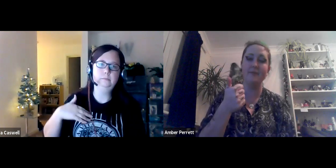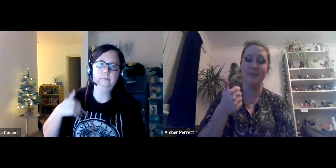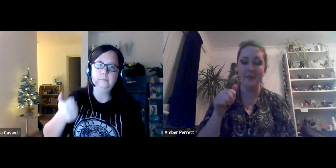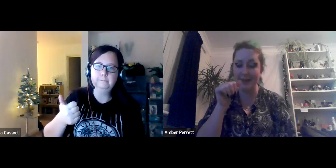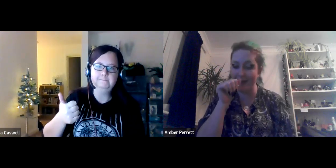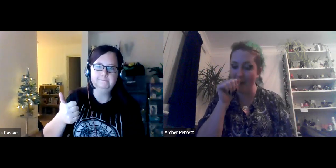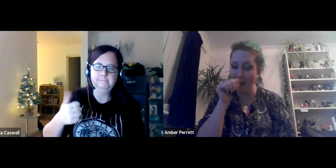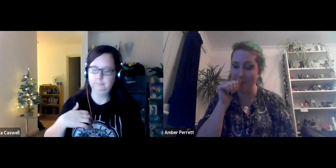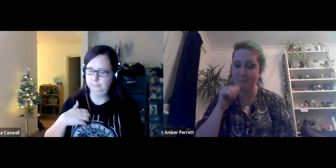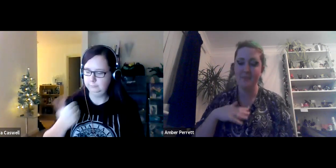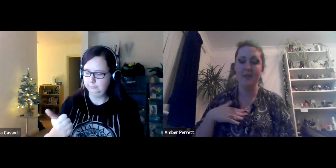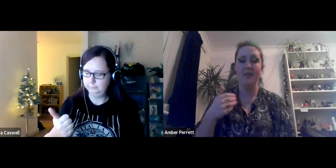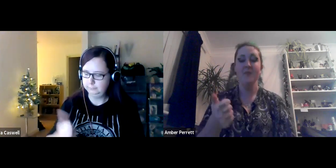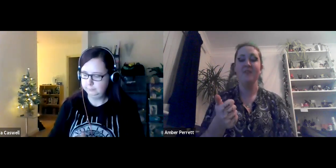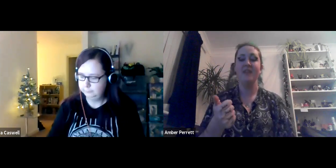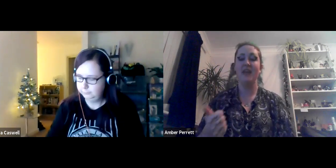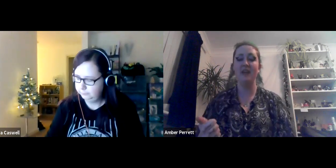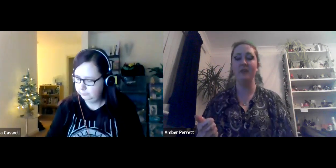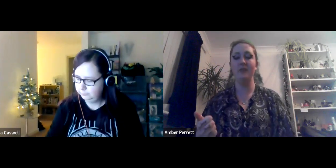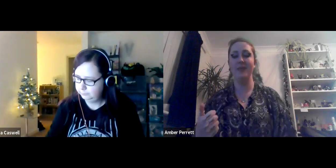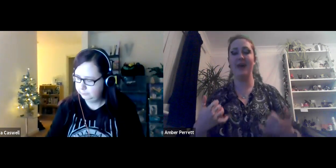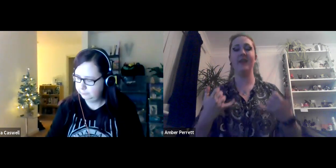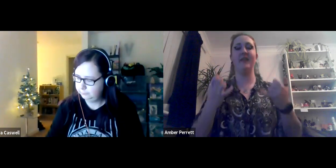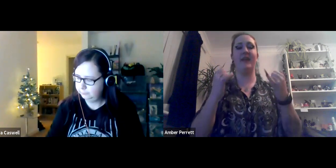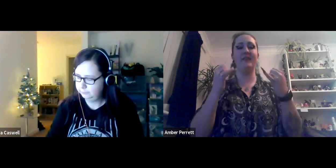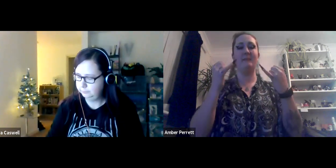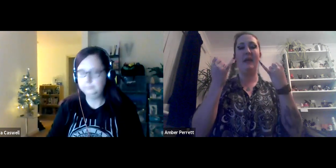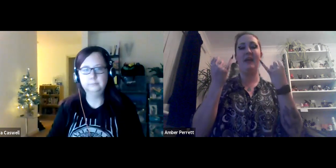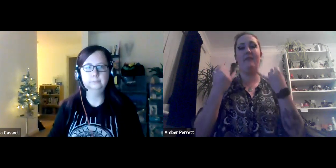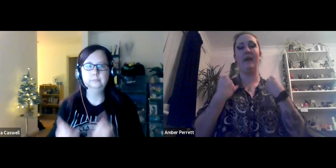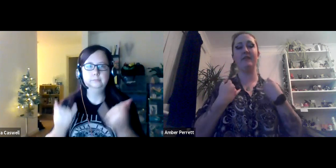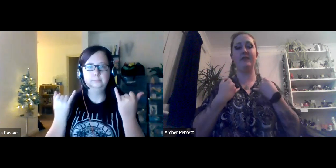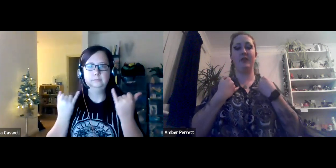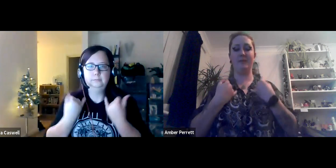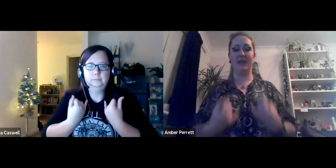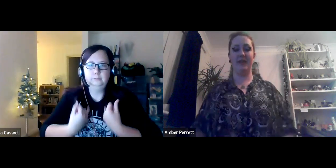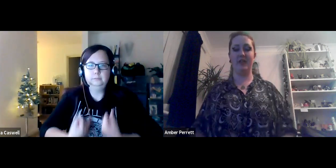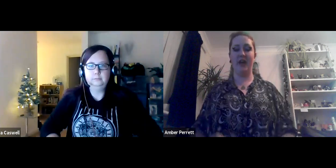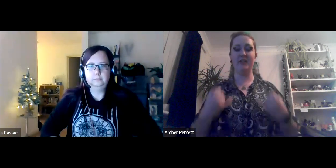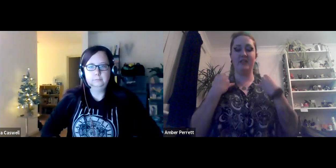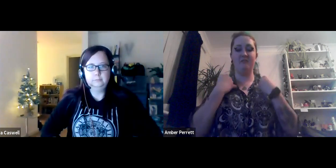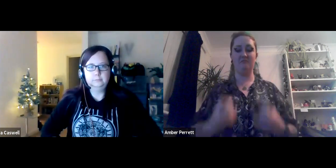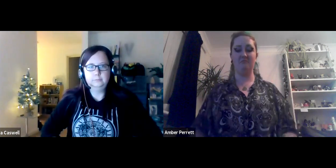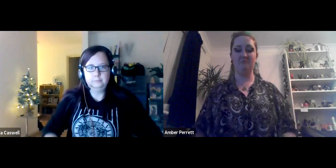There you go. Ill, we did that the other day. That's the pinky fingers of doom down your chest.